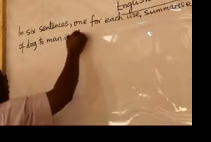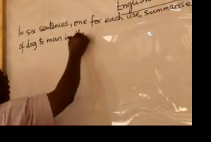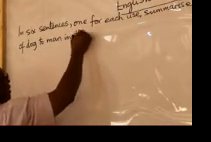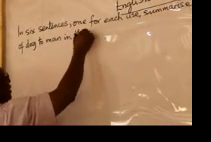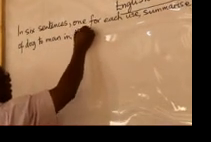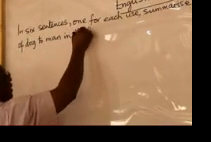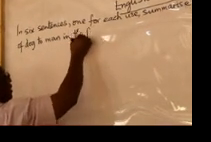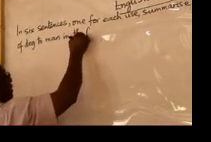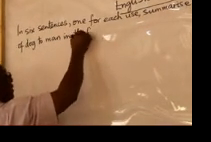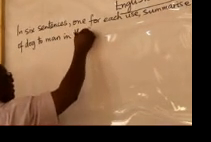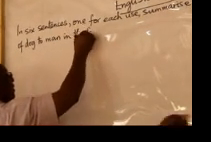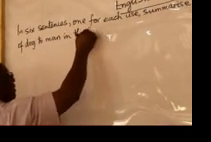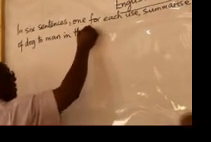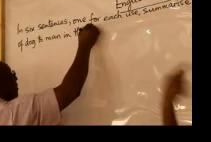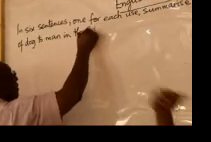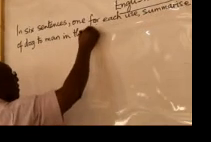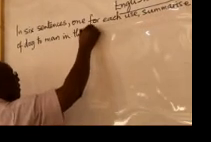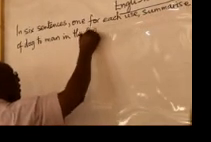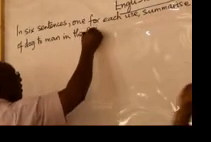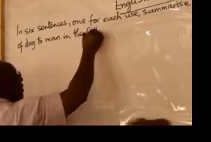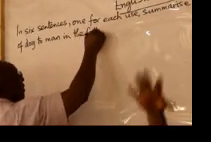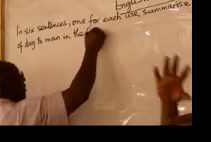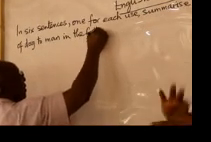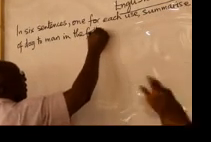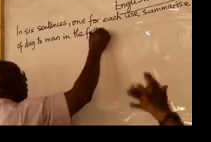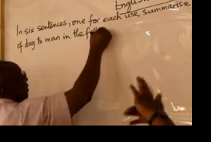in the following sentences.